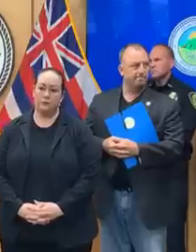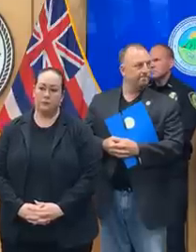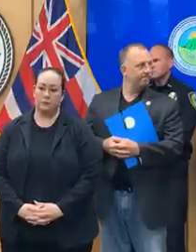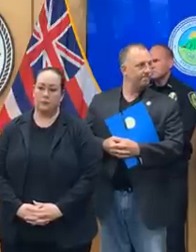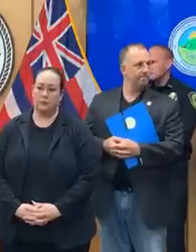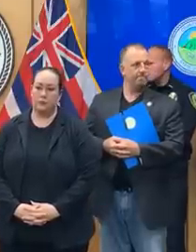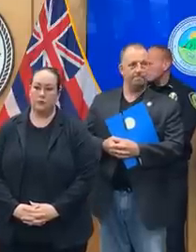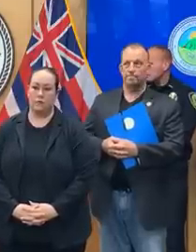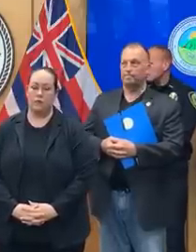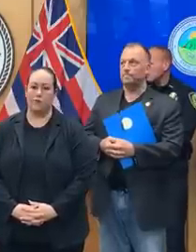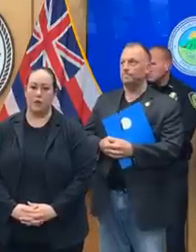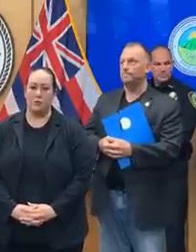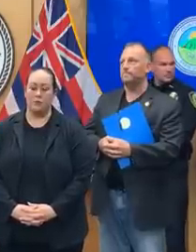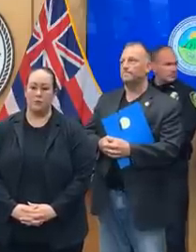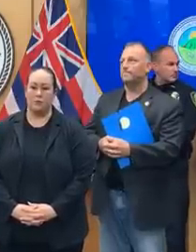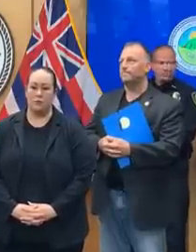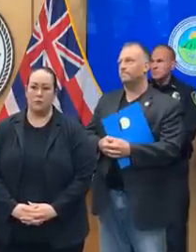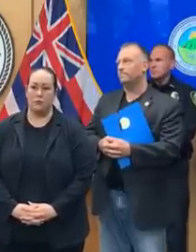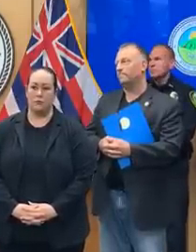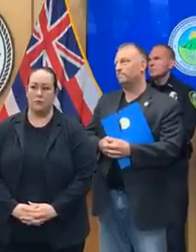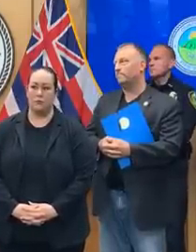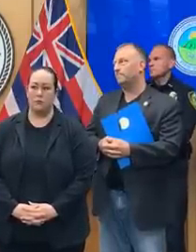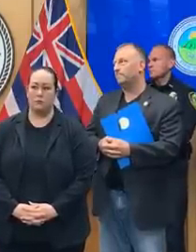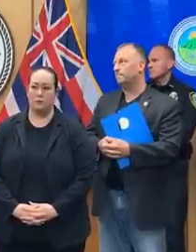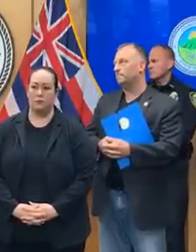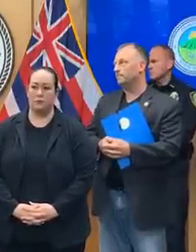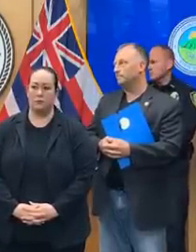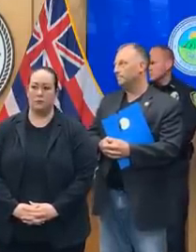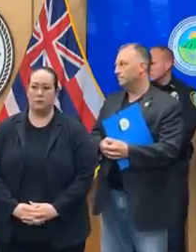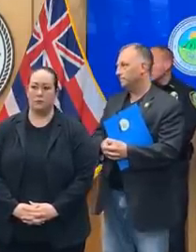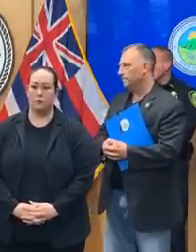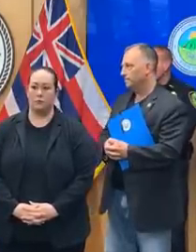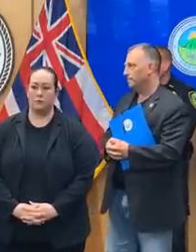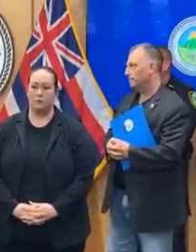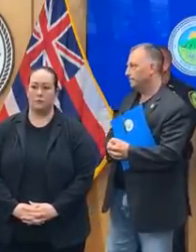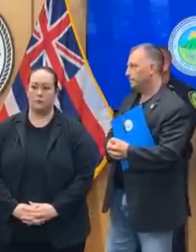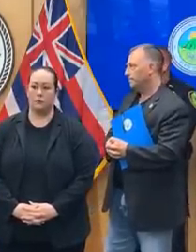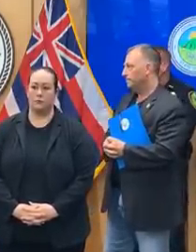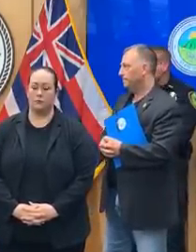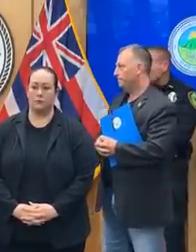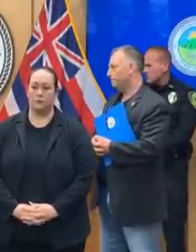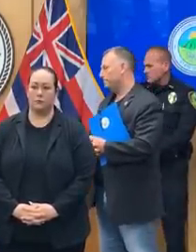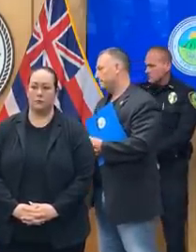One, two, three, four, five.